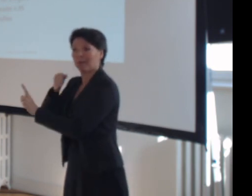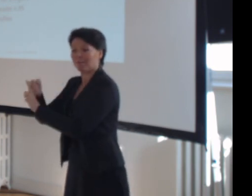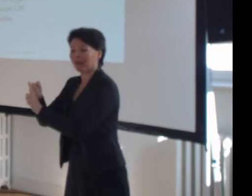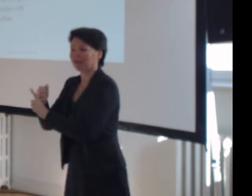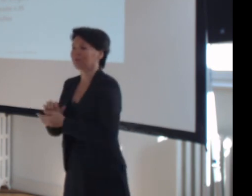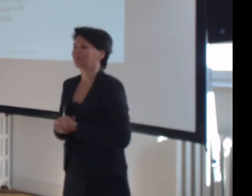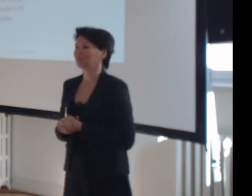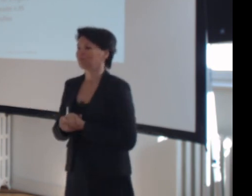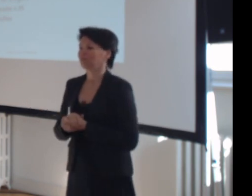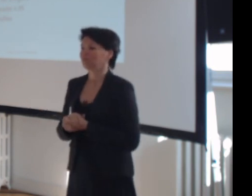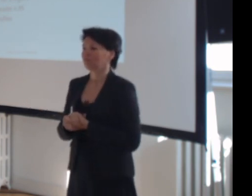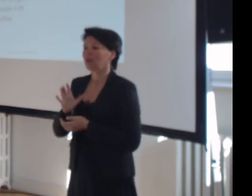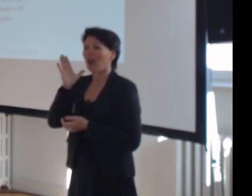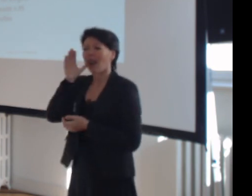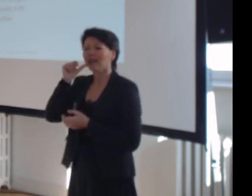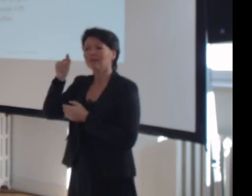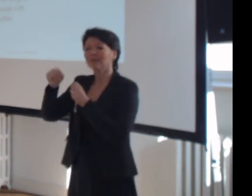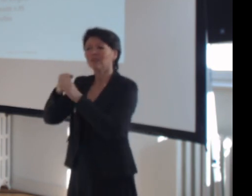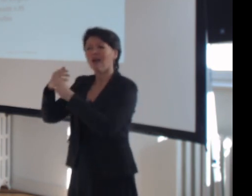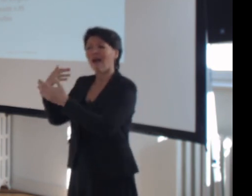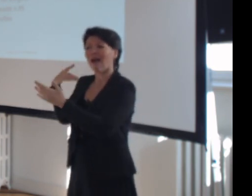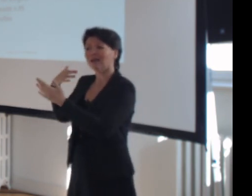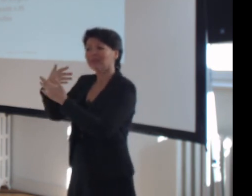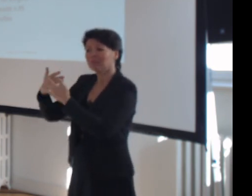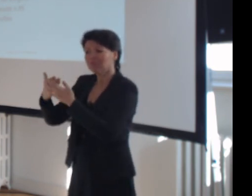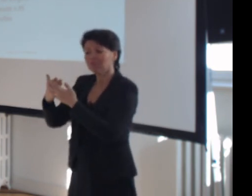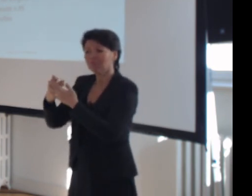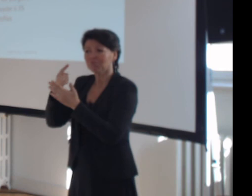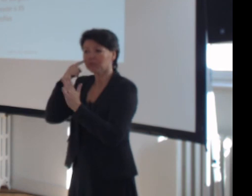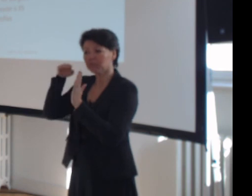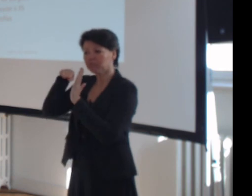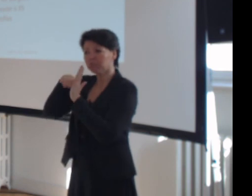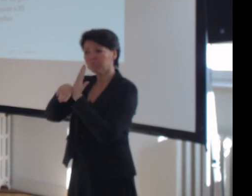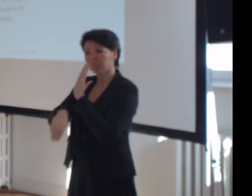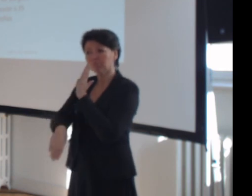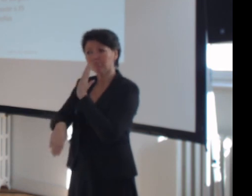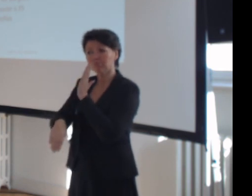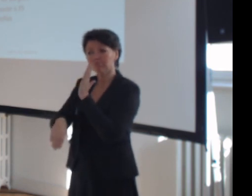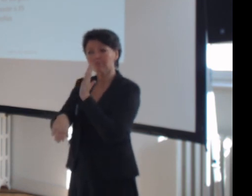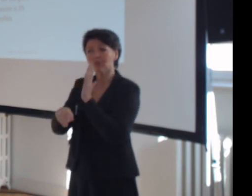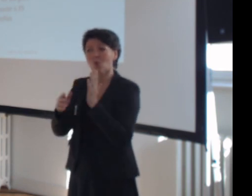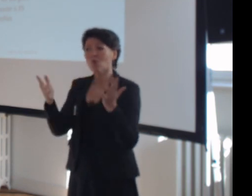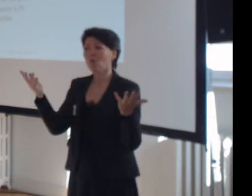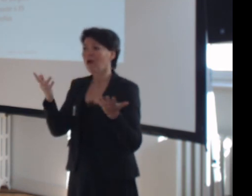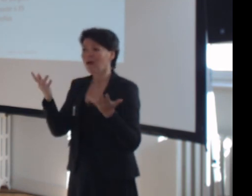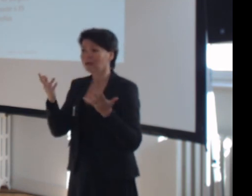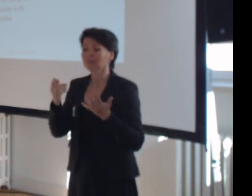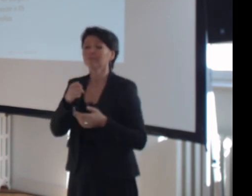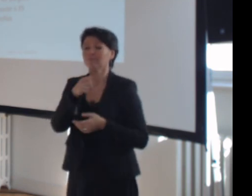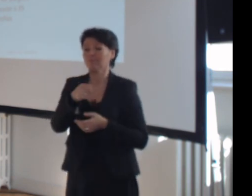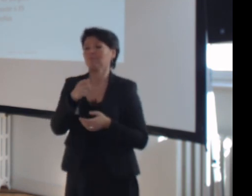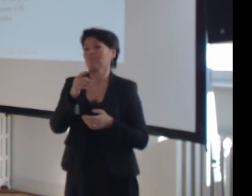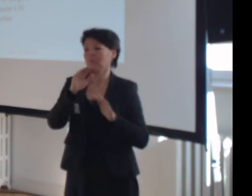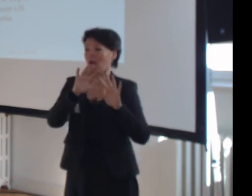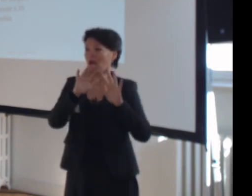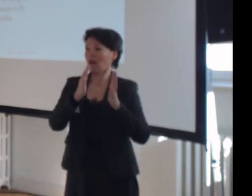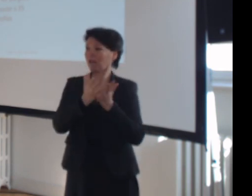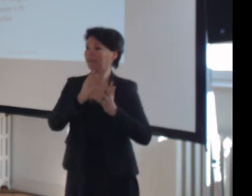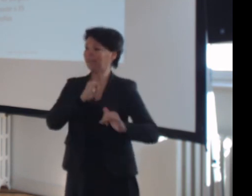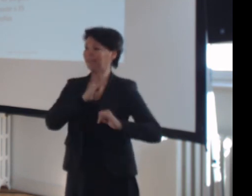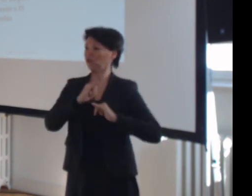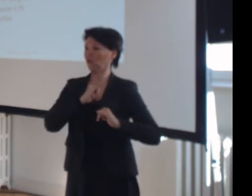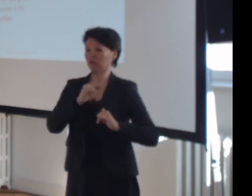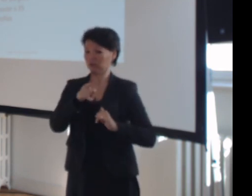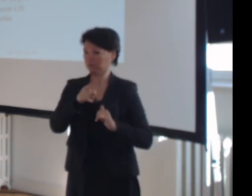Now, the last 10 years, we saw, first of all, a decrease of Zoidberg activity in general hospitals. Now, why is